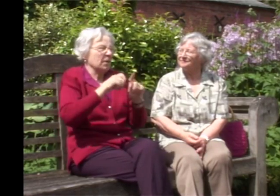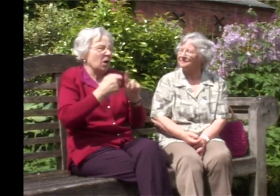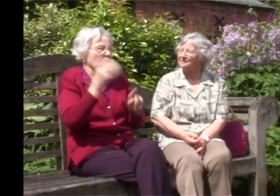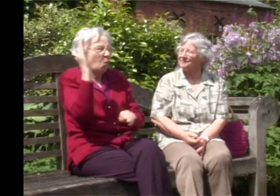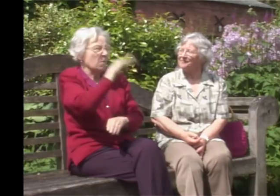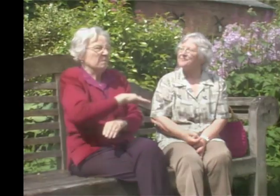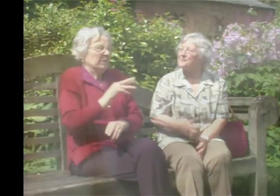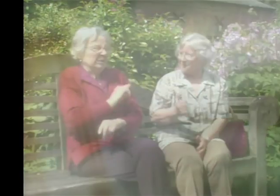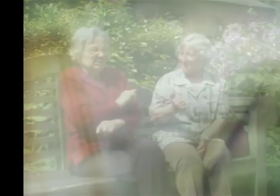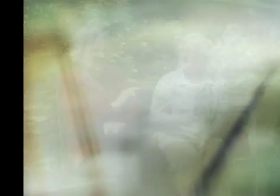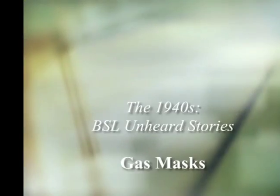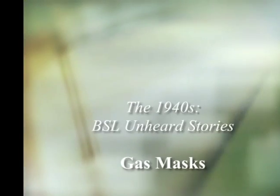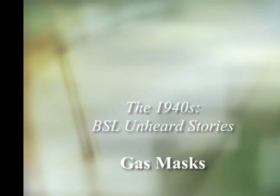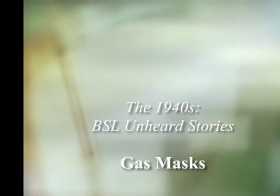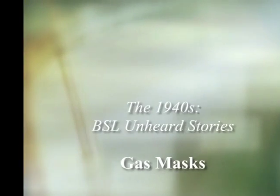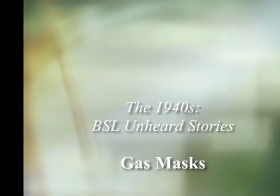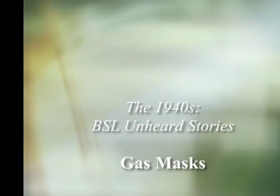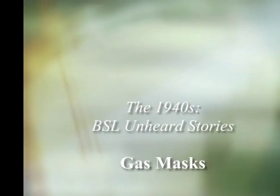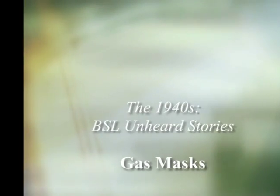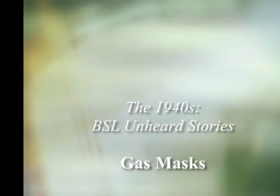crying, and then we had to go back home.